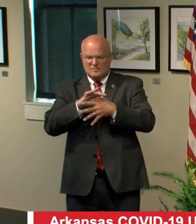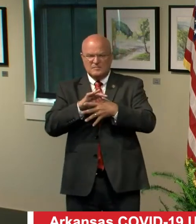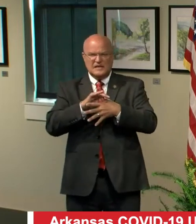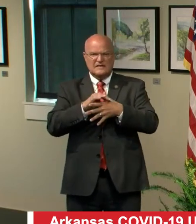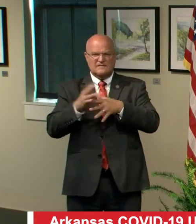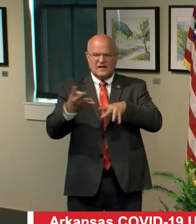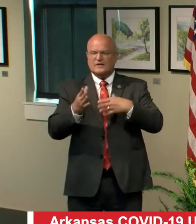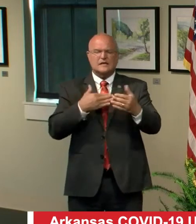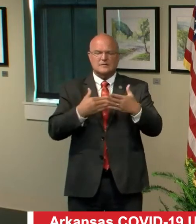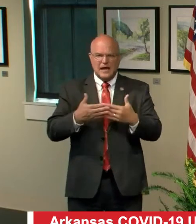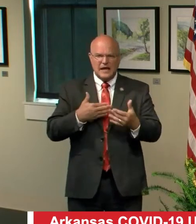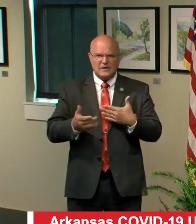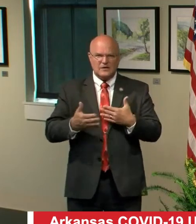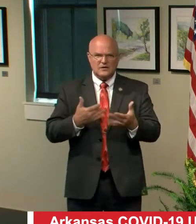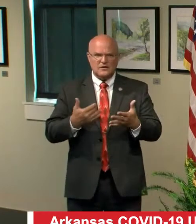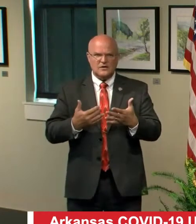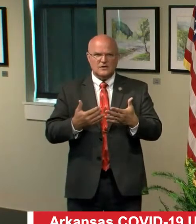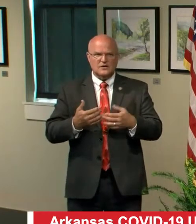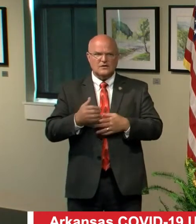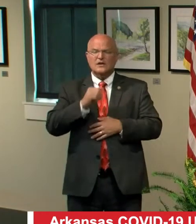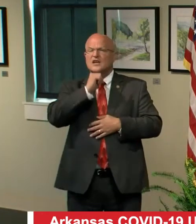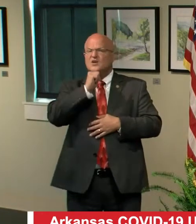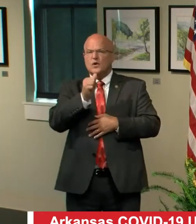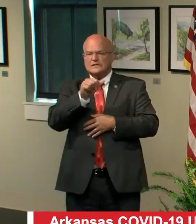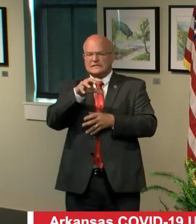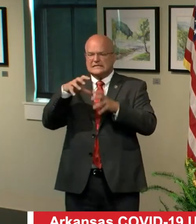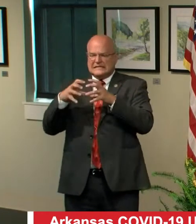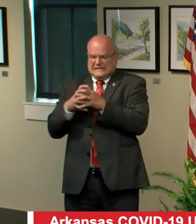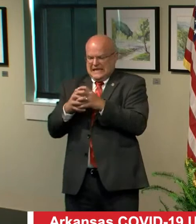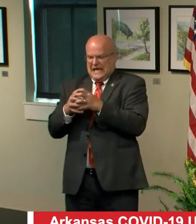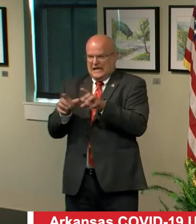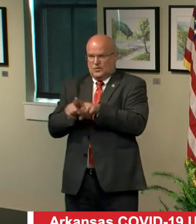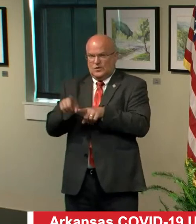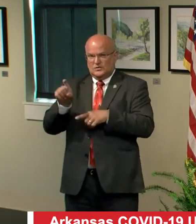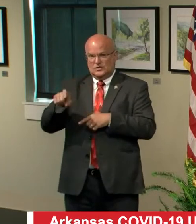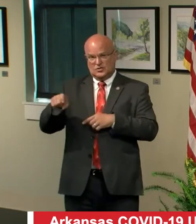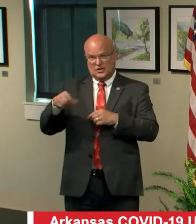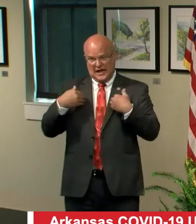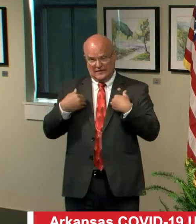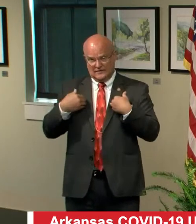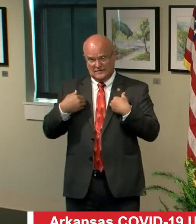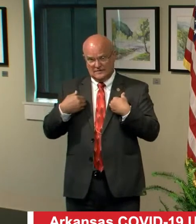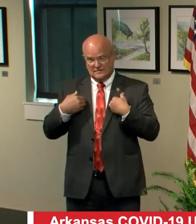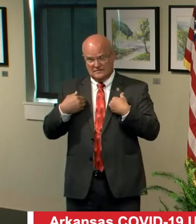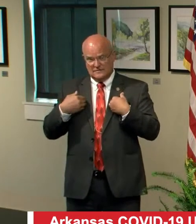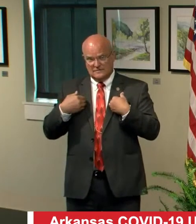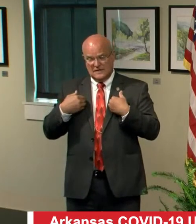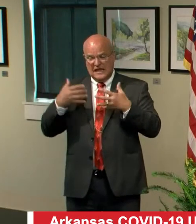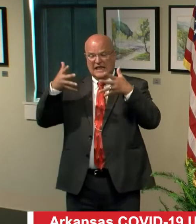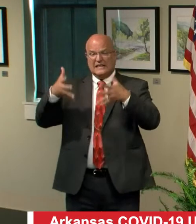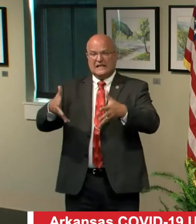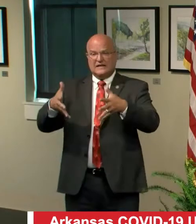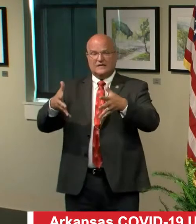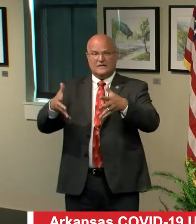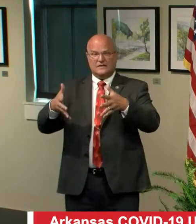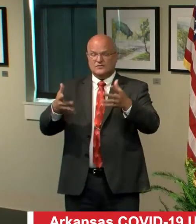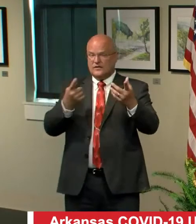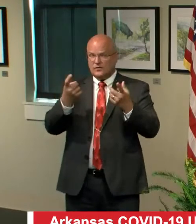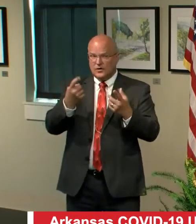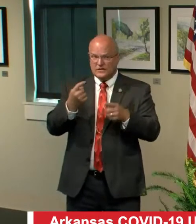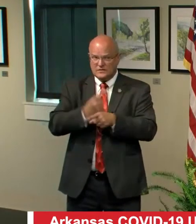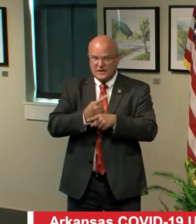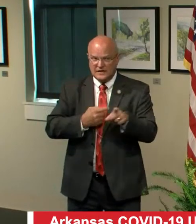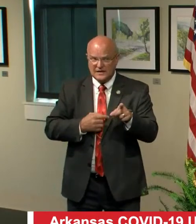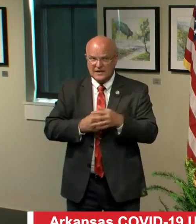matter. It wasn't contained as well as it should have. And it was let go across. So you have a